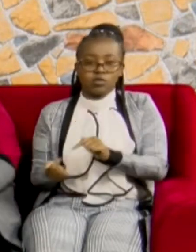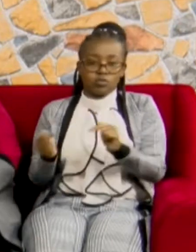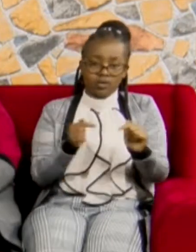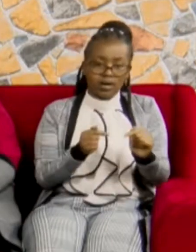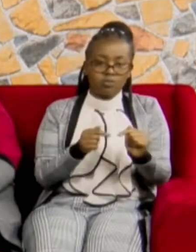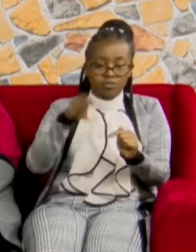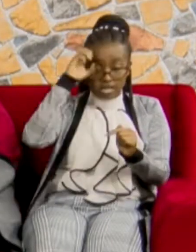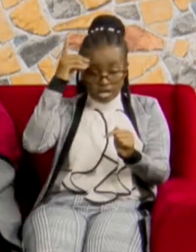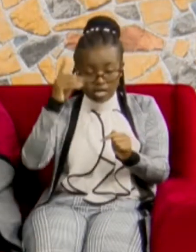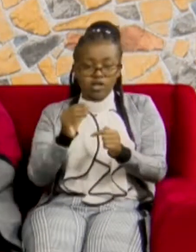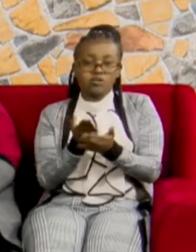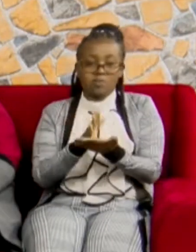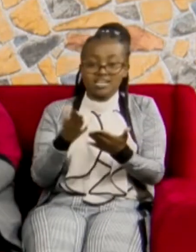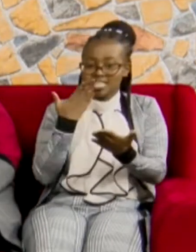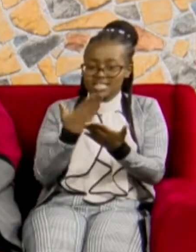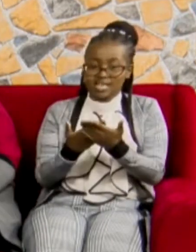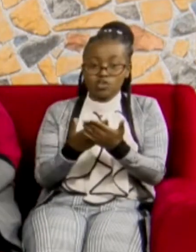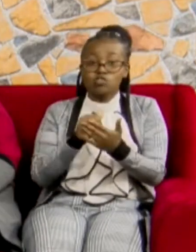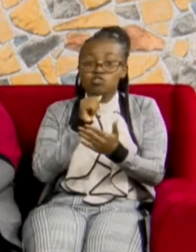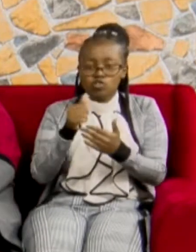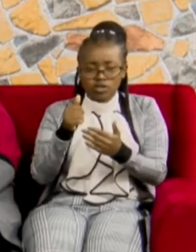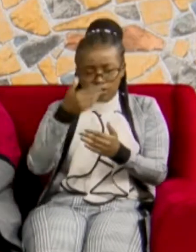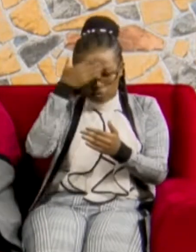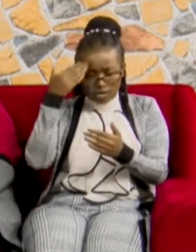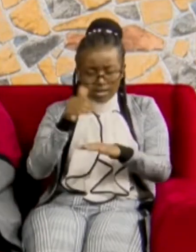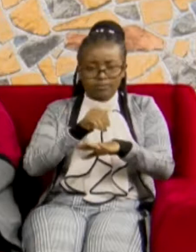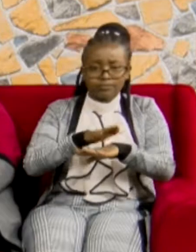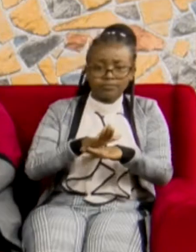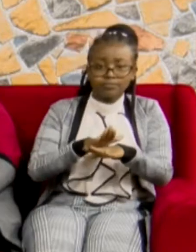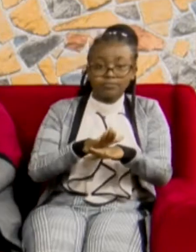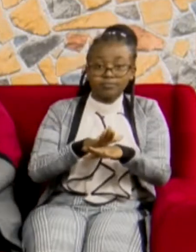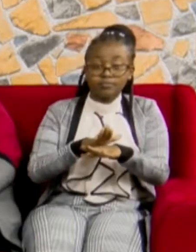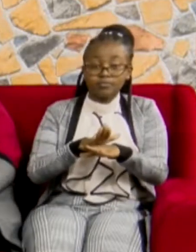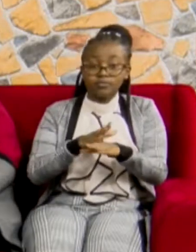into the educational part. Karibuni, don't forget sending your questions on